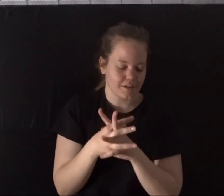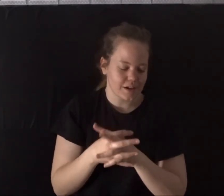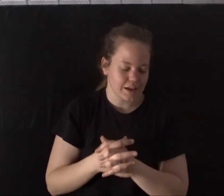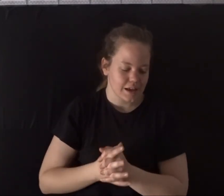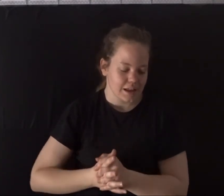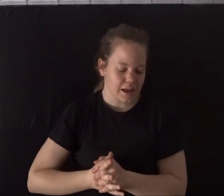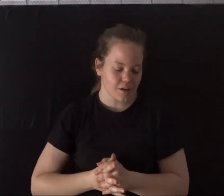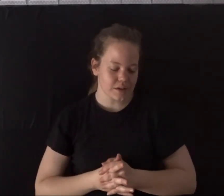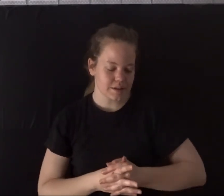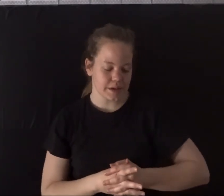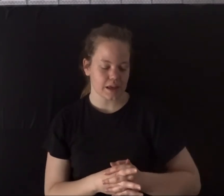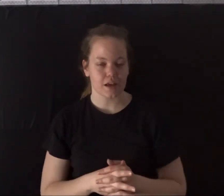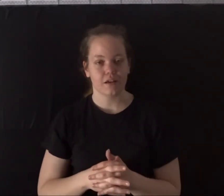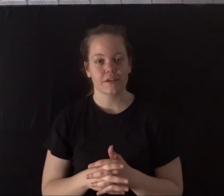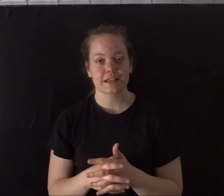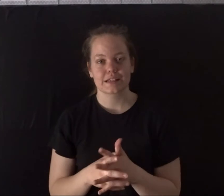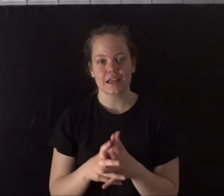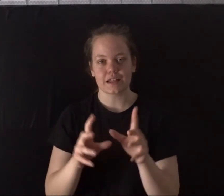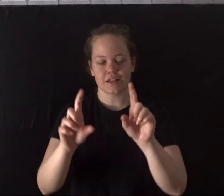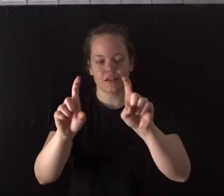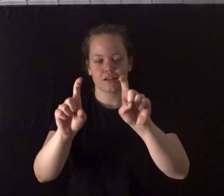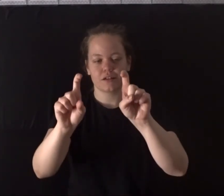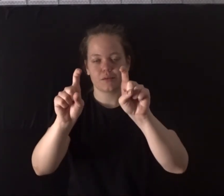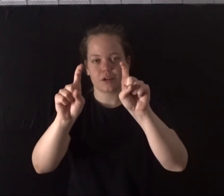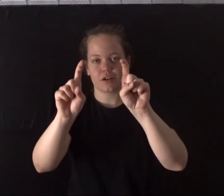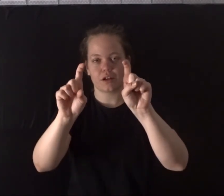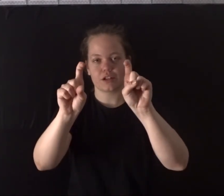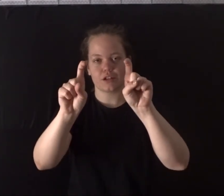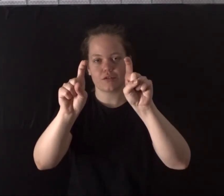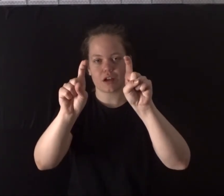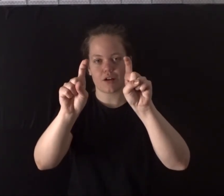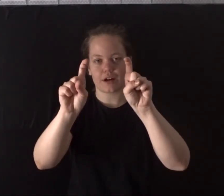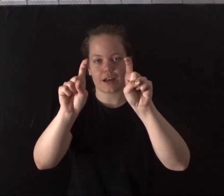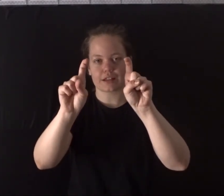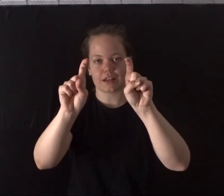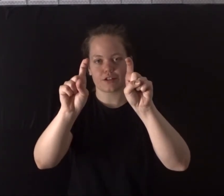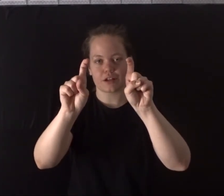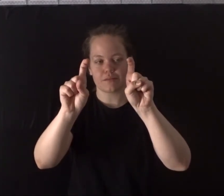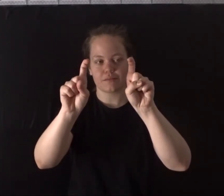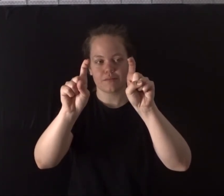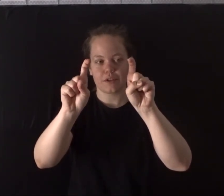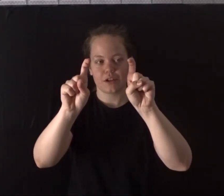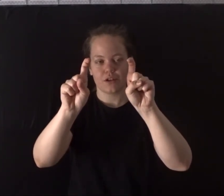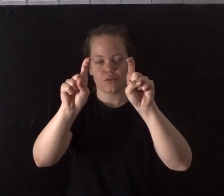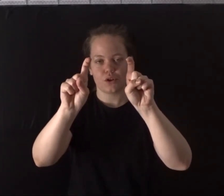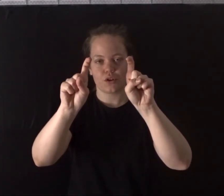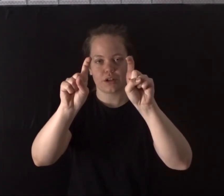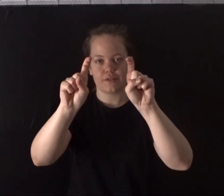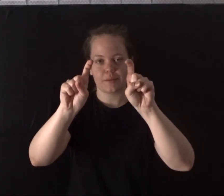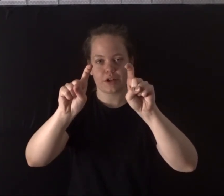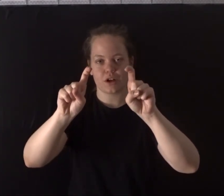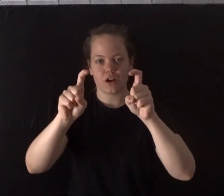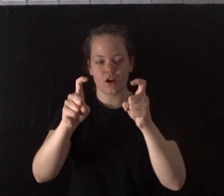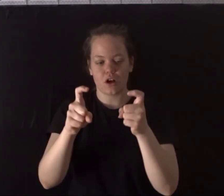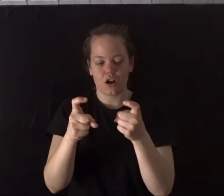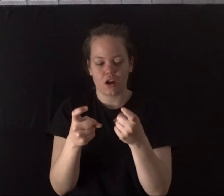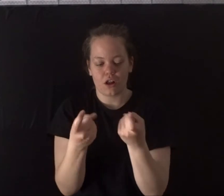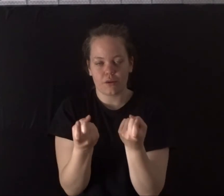Alright, now speaking of skating, we are going to use our X hand shape. We are going to flip it all the way